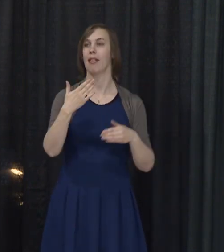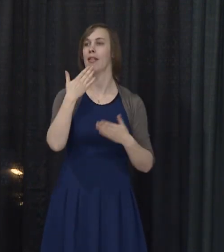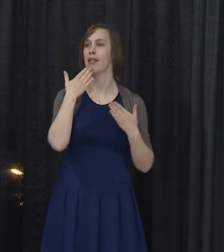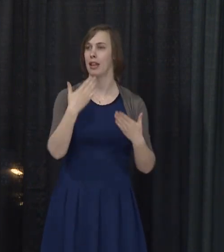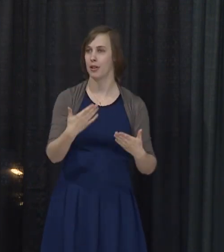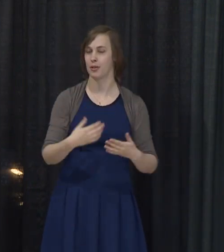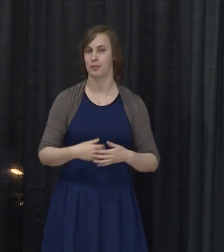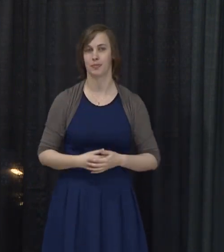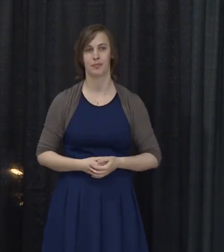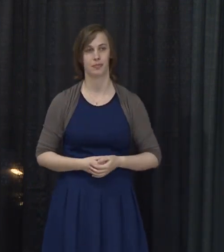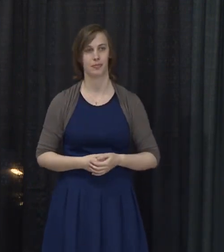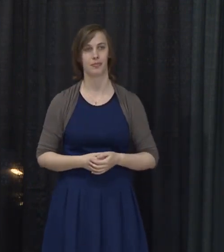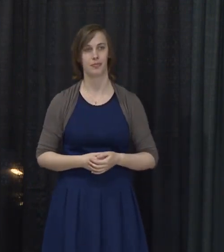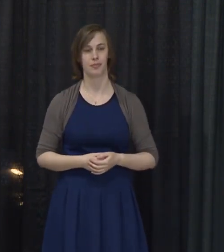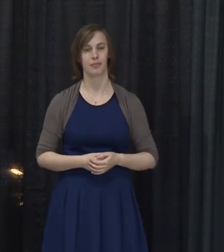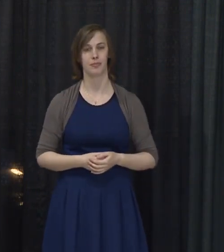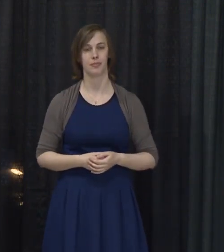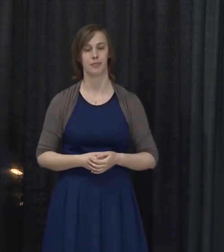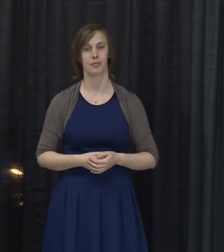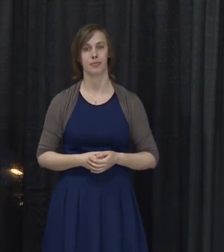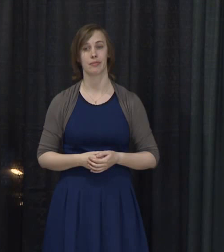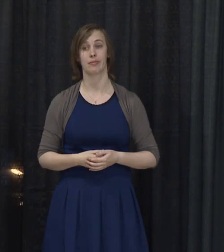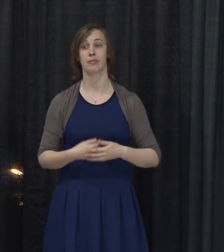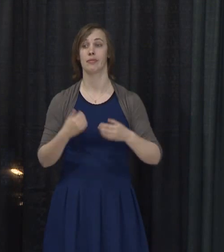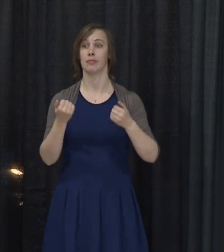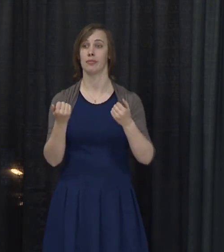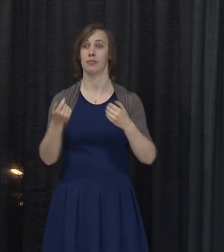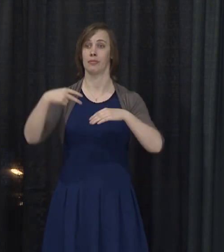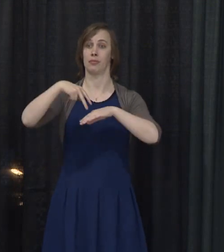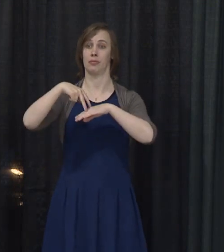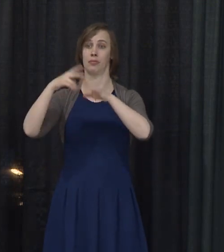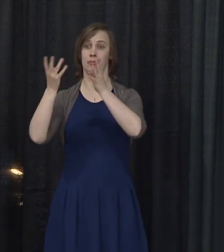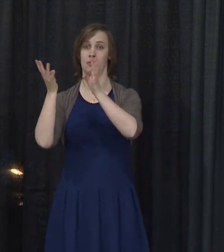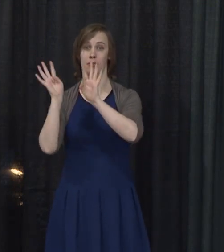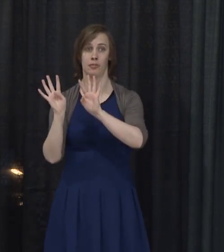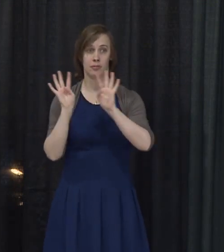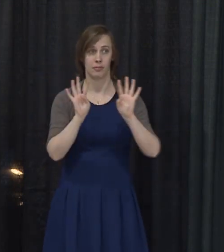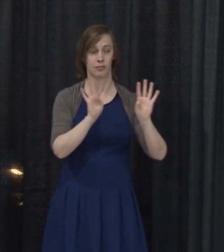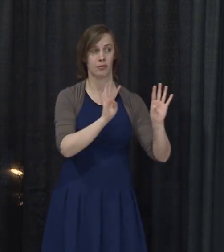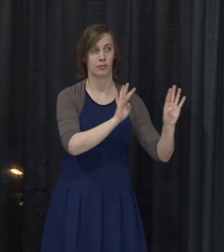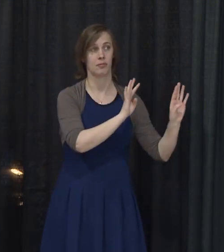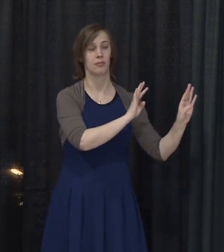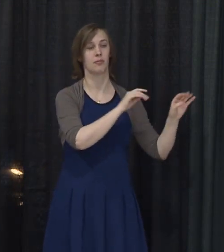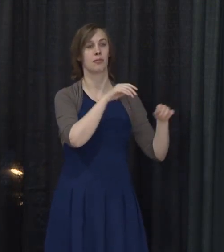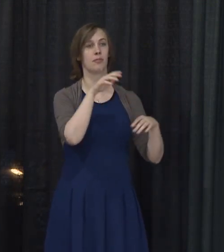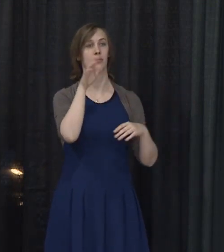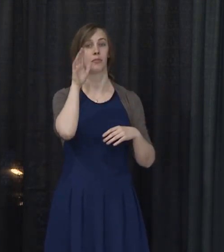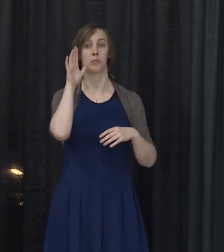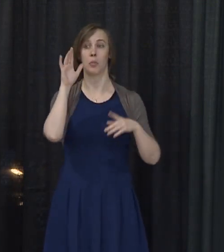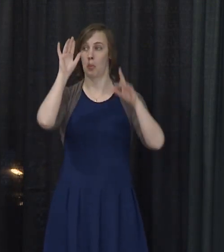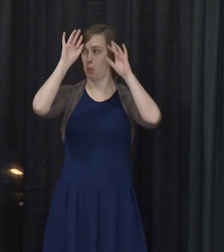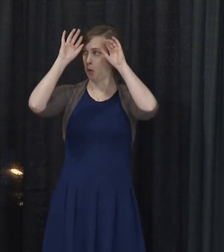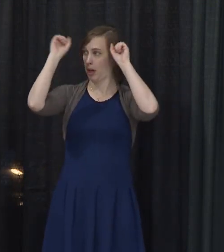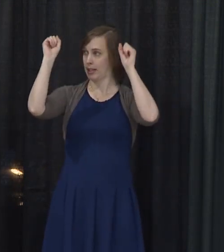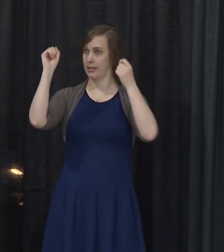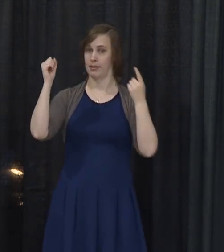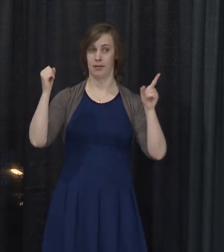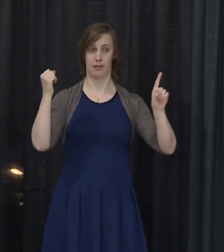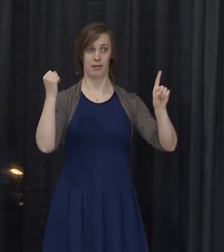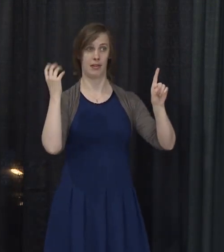During the recessional, the stage guests, led by our president, and followed by staff and graduates, will leave the